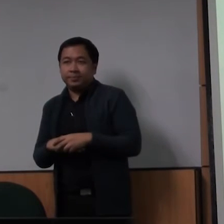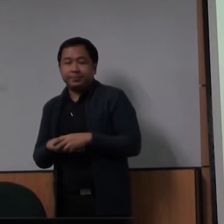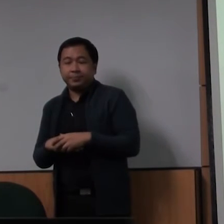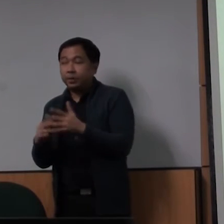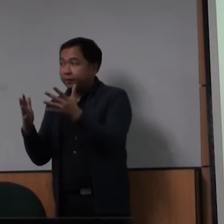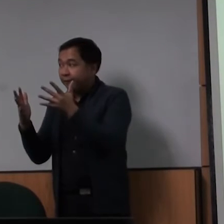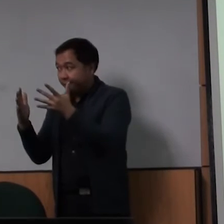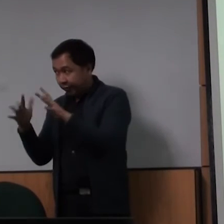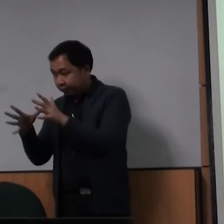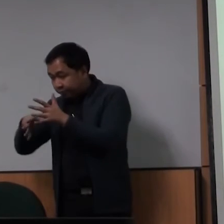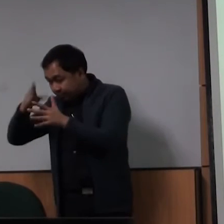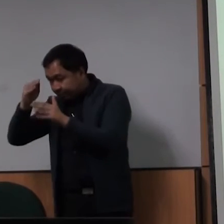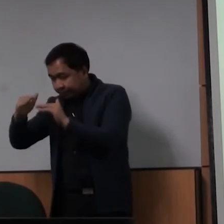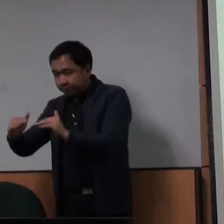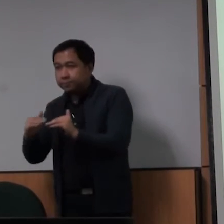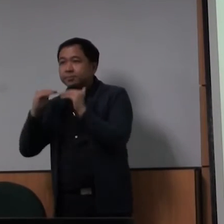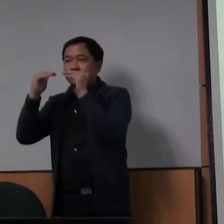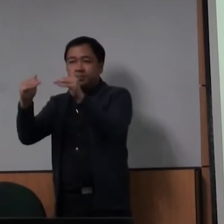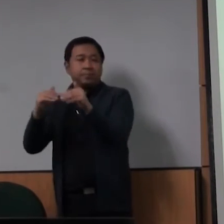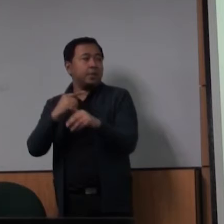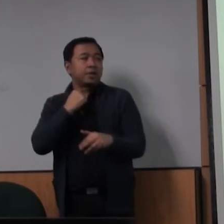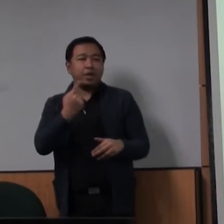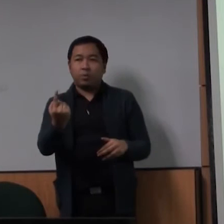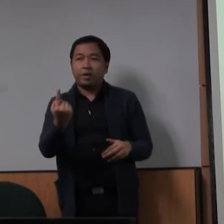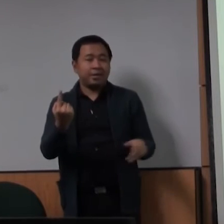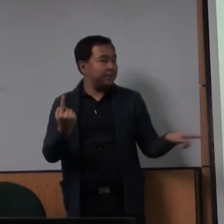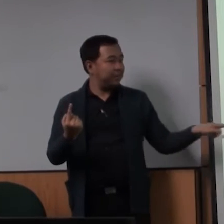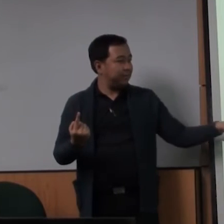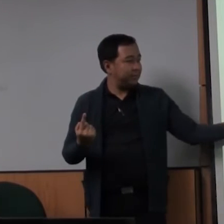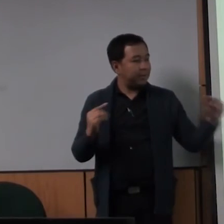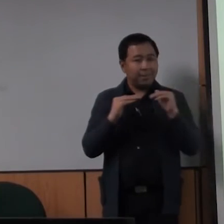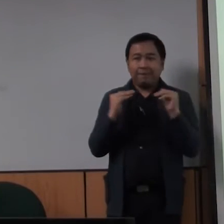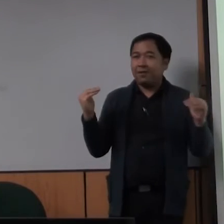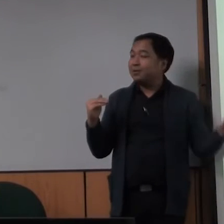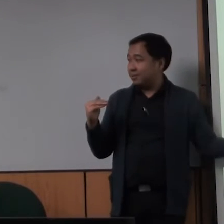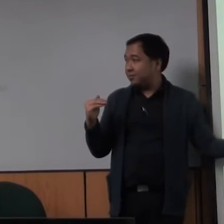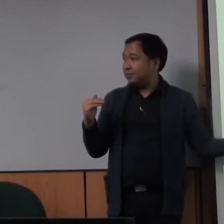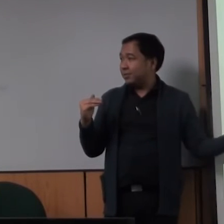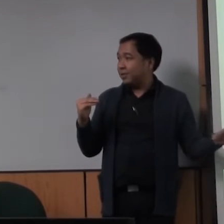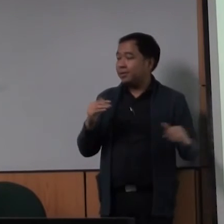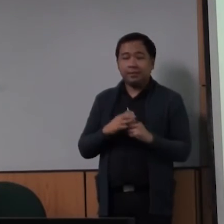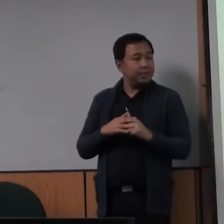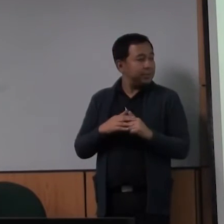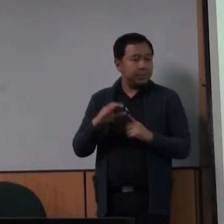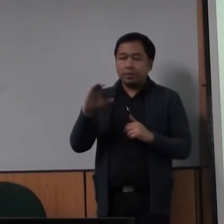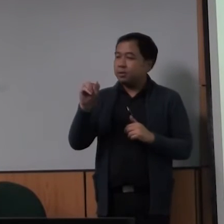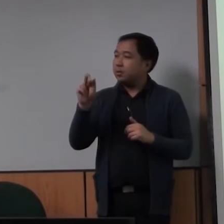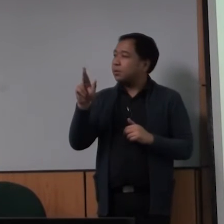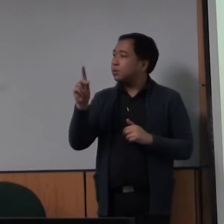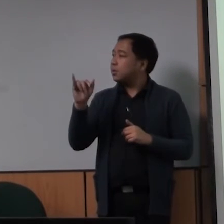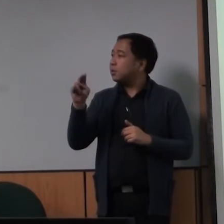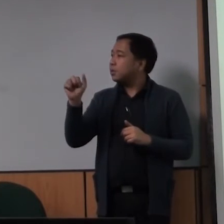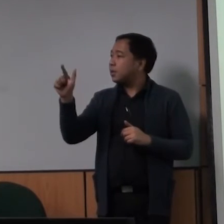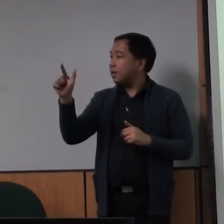And then, this one are for the grade 1 level already for the first quarter. Next, cardinal numbers.